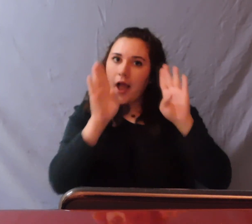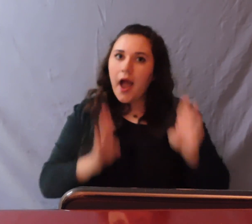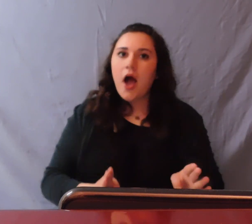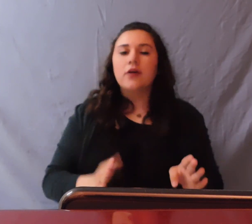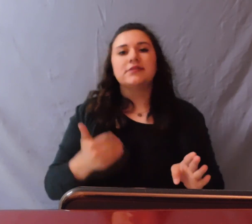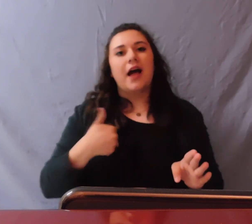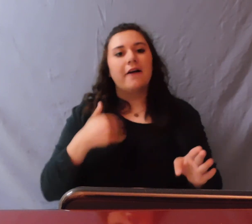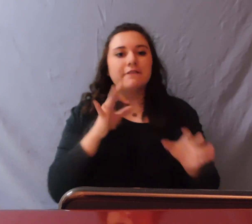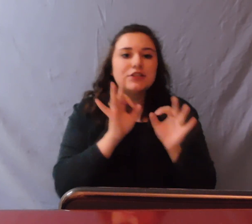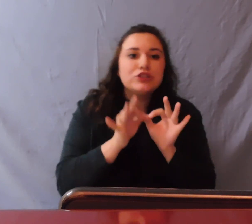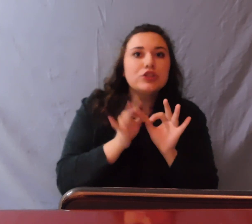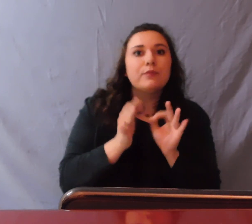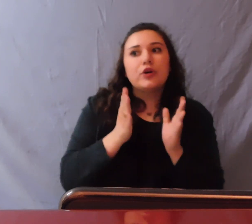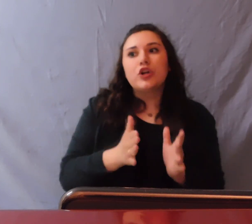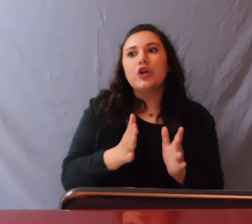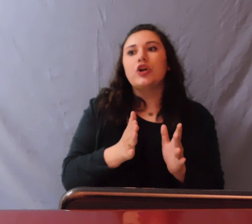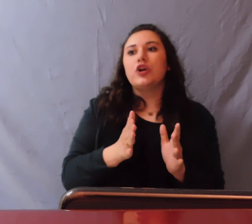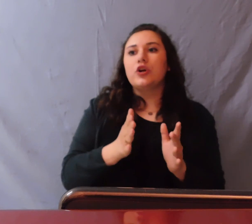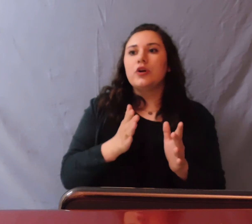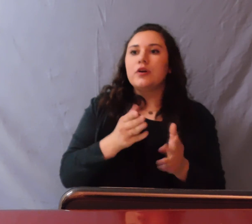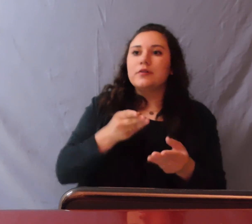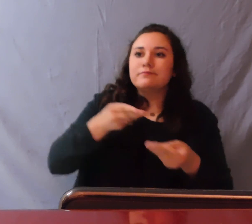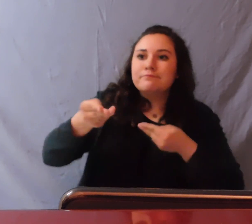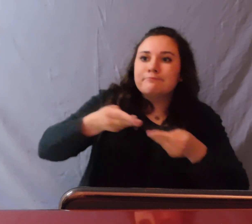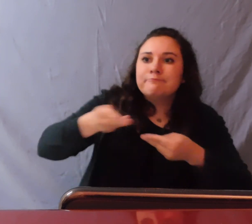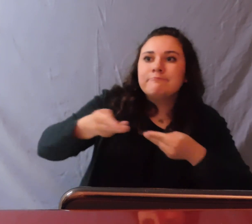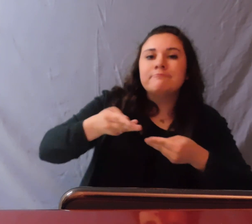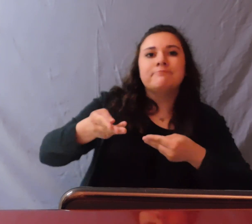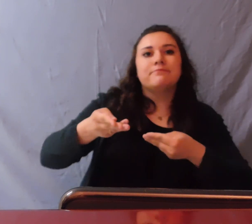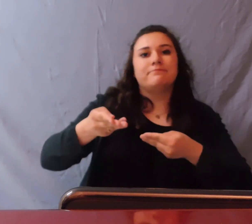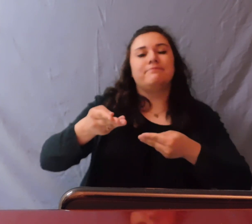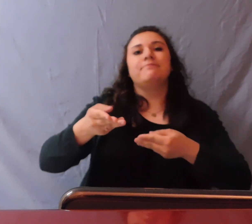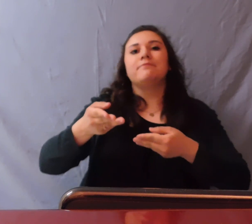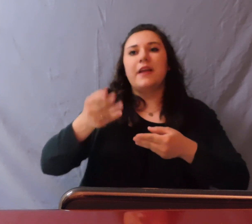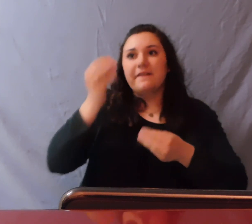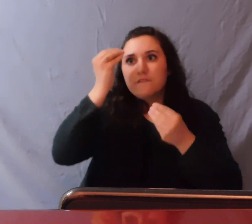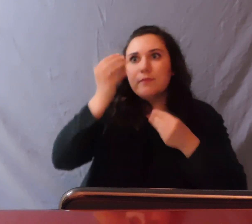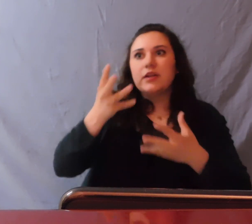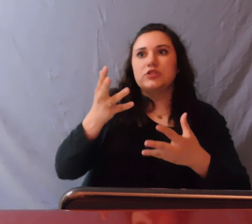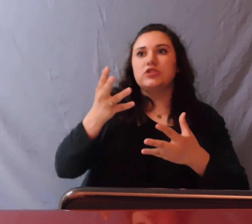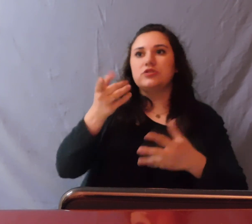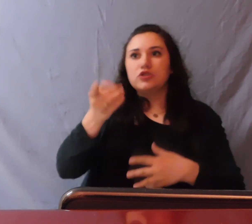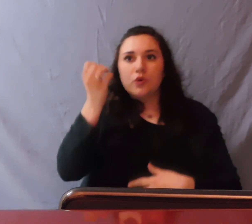for you as well. So that way you can start to go ahead and purchase some food for you and your family.